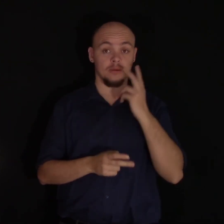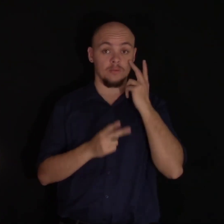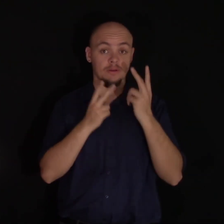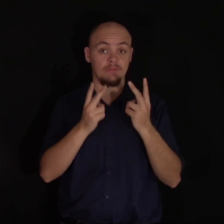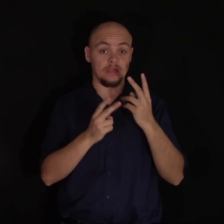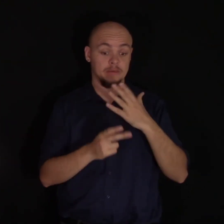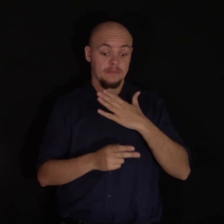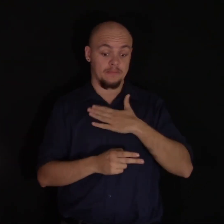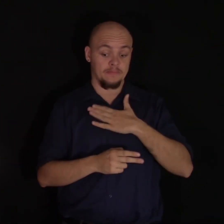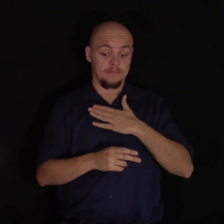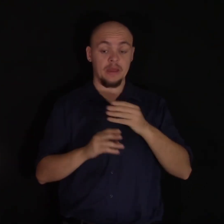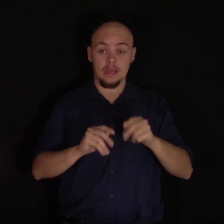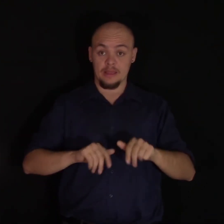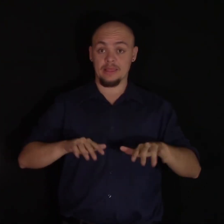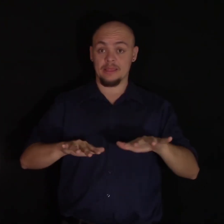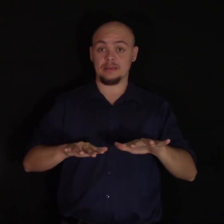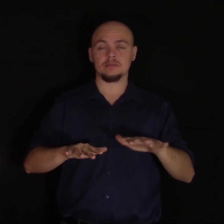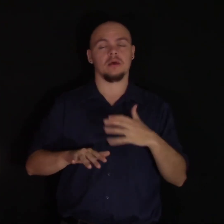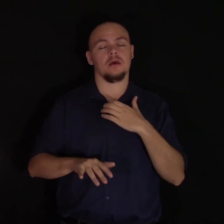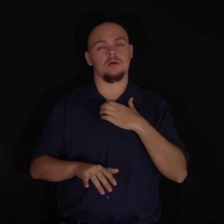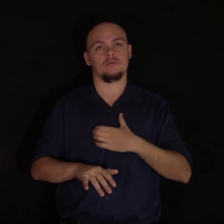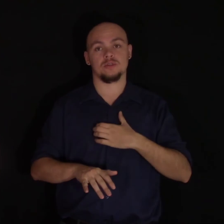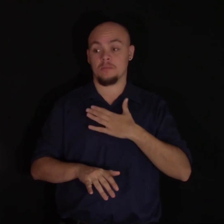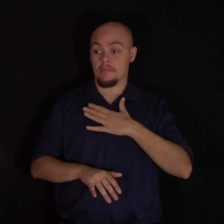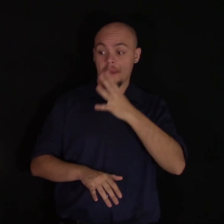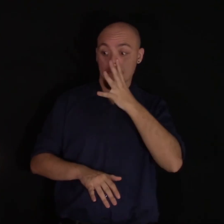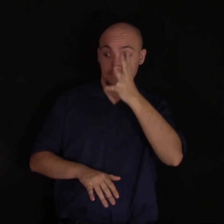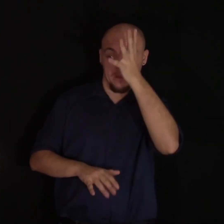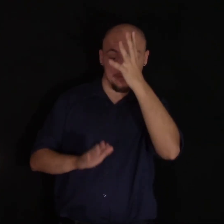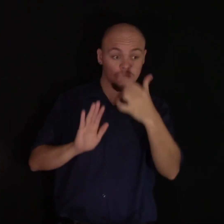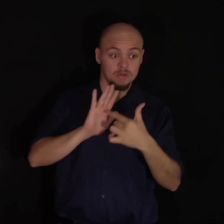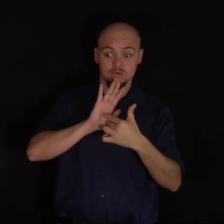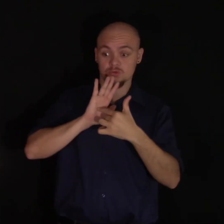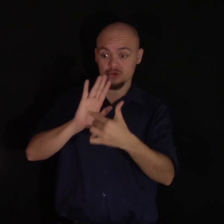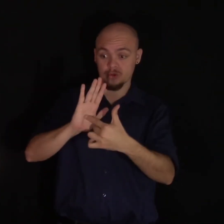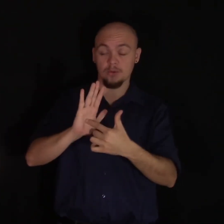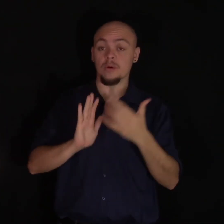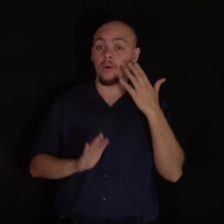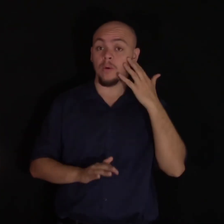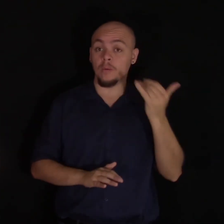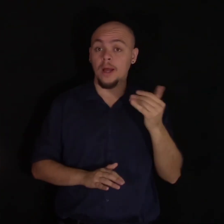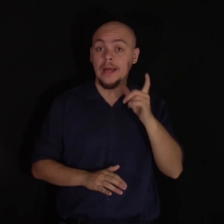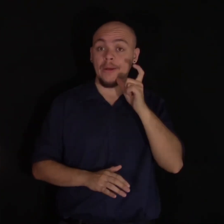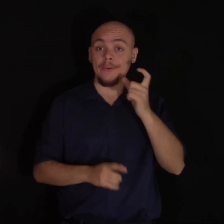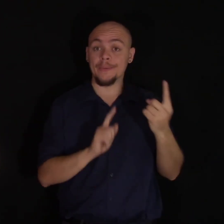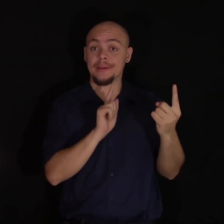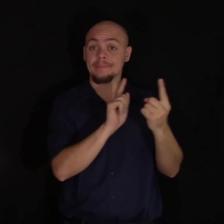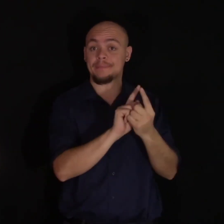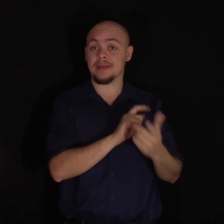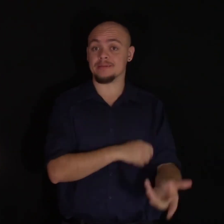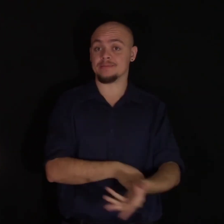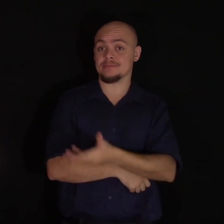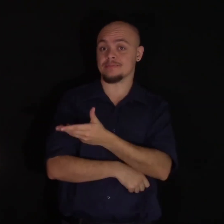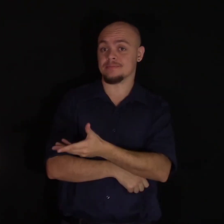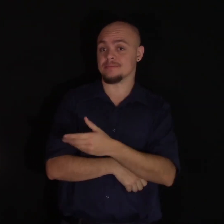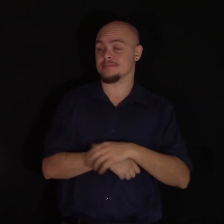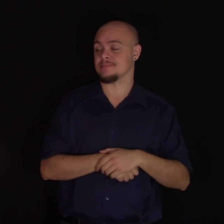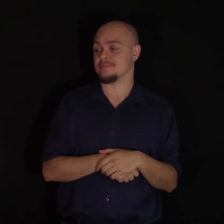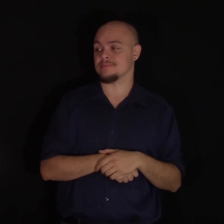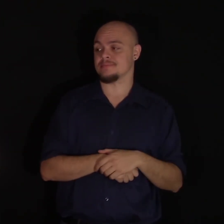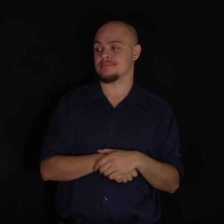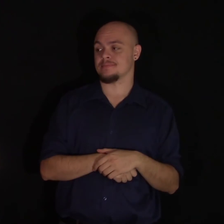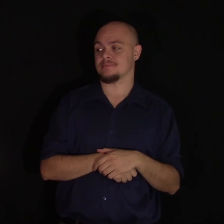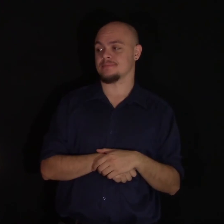ancestral lands, I wish I could have shown my parents what we found there. Because here is who we met. 1, 2,